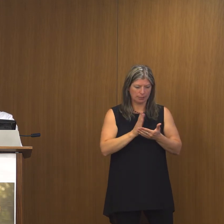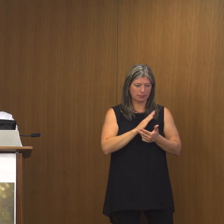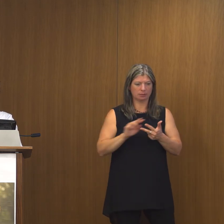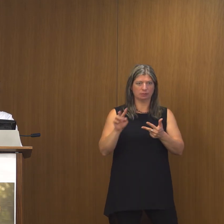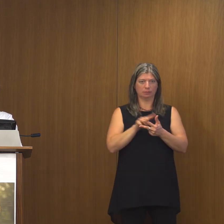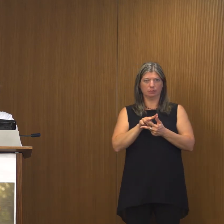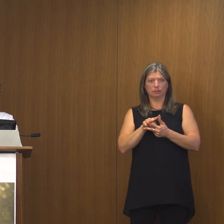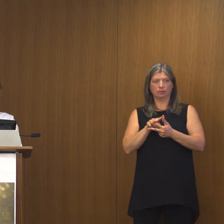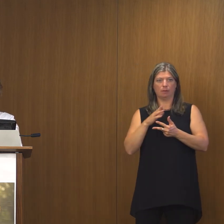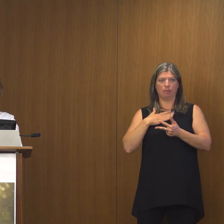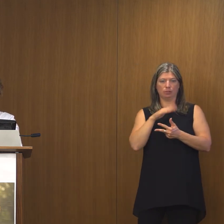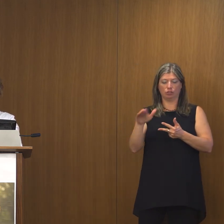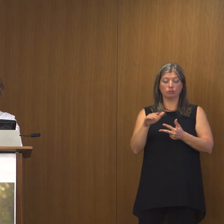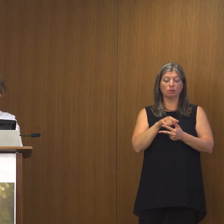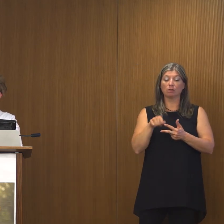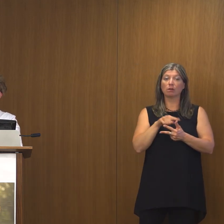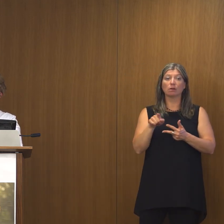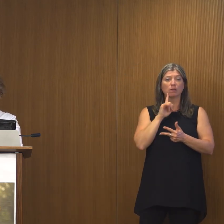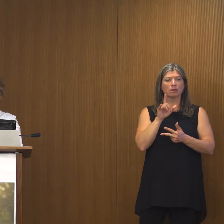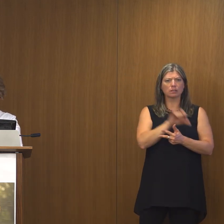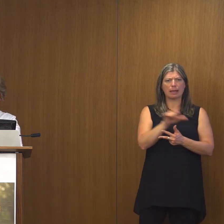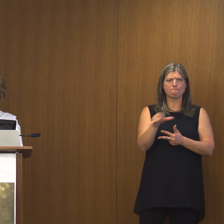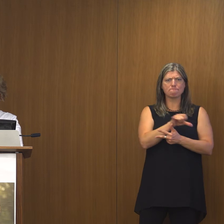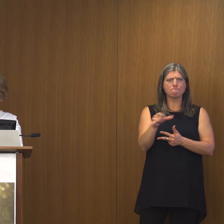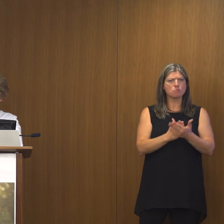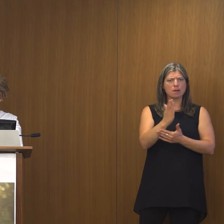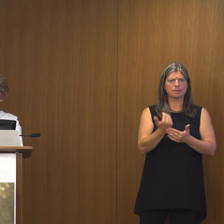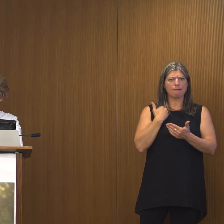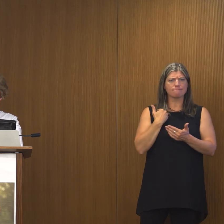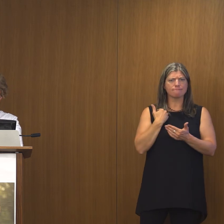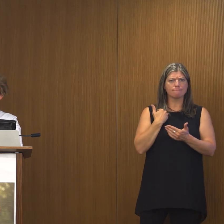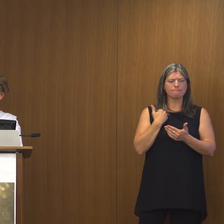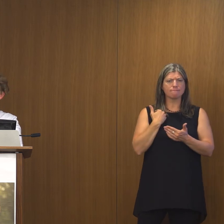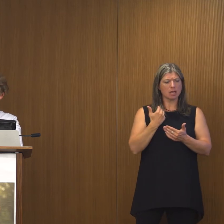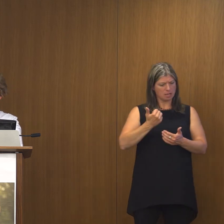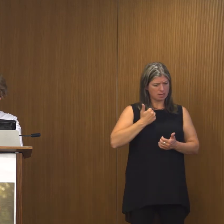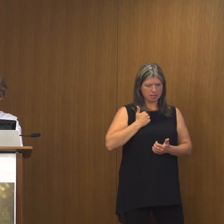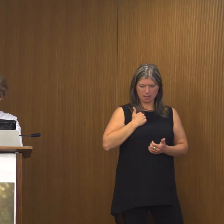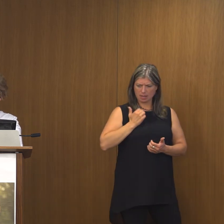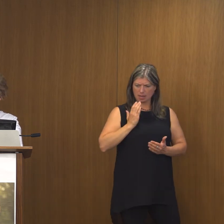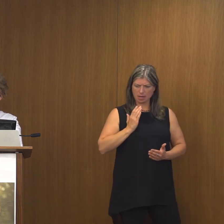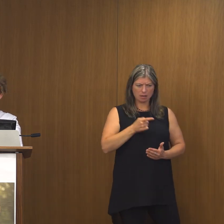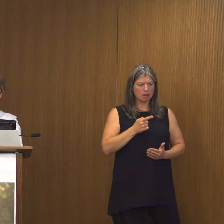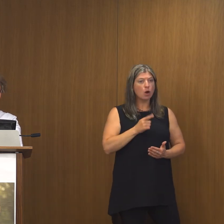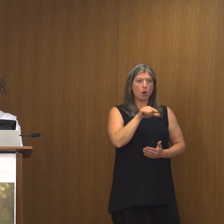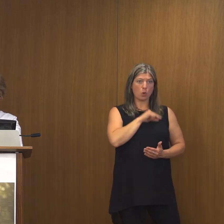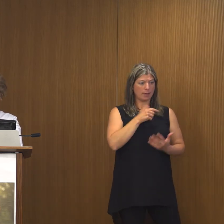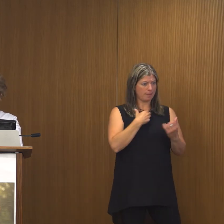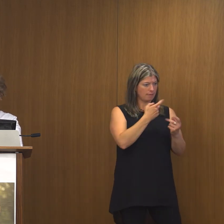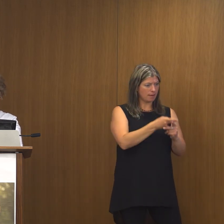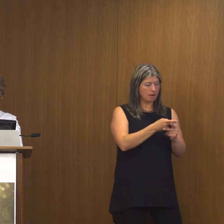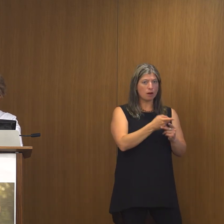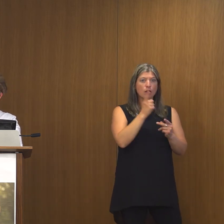my children. As it turned out, their rights were exactly the same. As Canadian children, they both had the right to quality health care, to worship